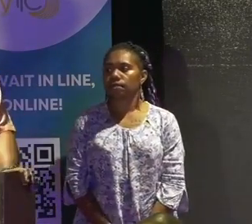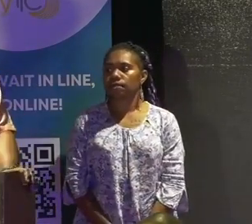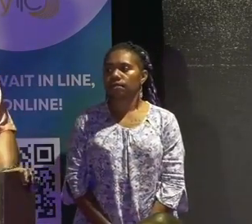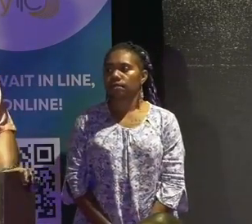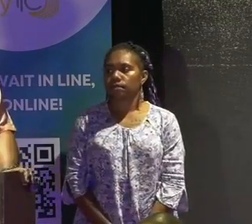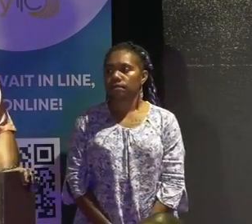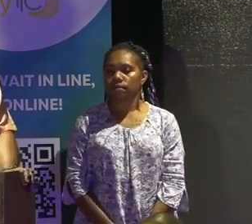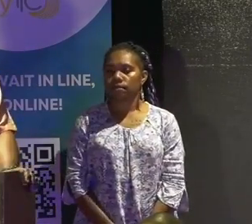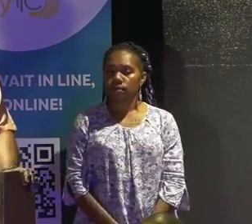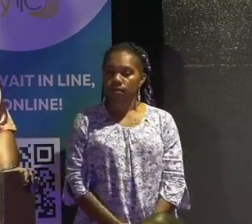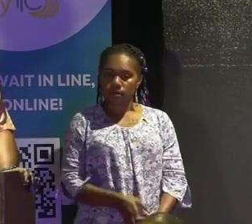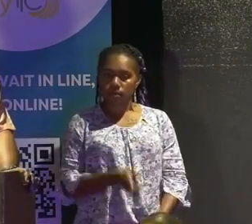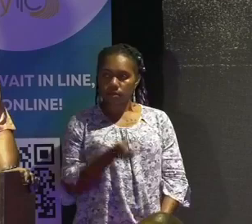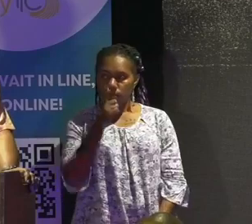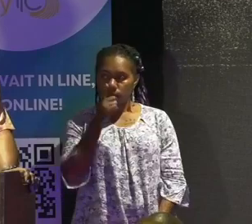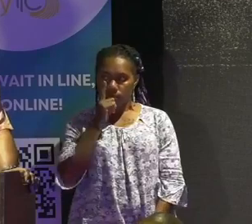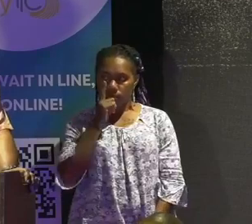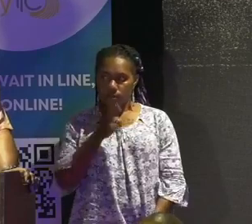correct tax.